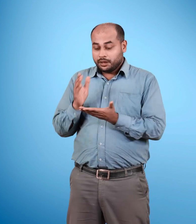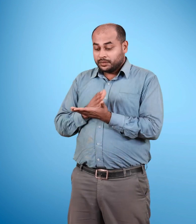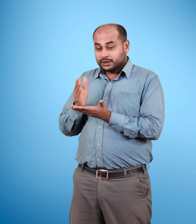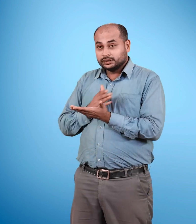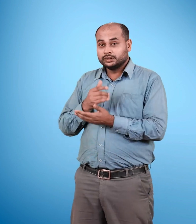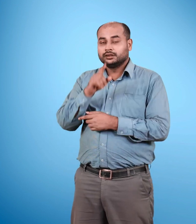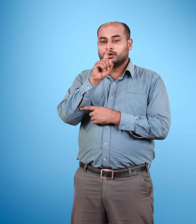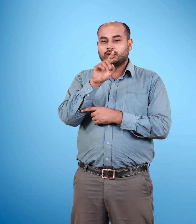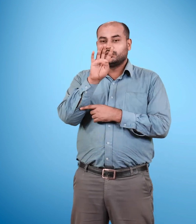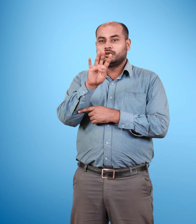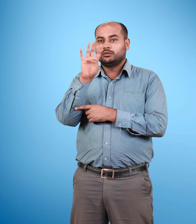Page 144.